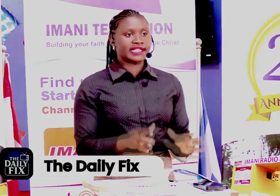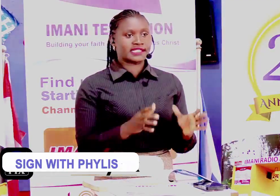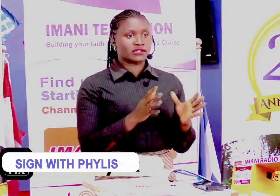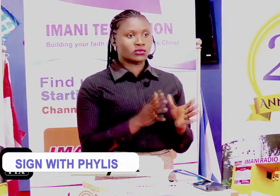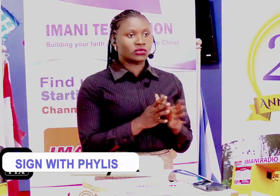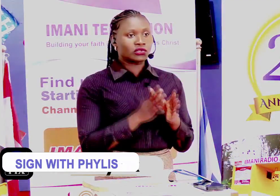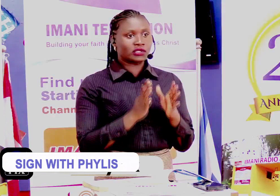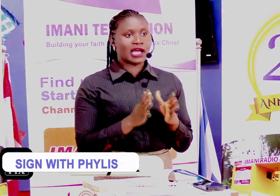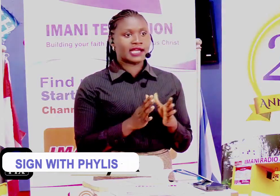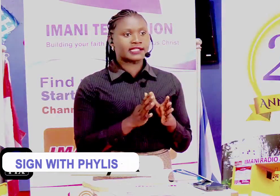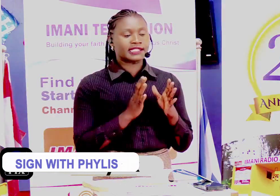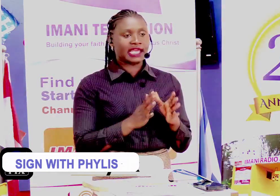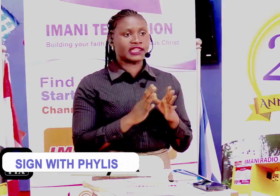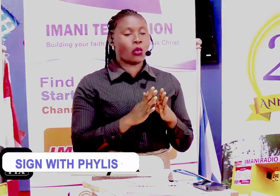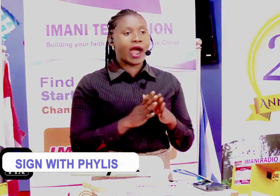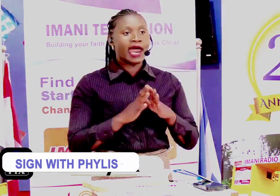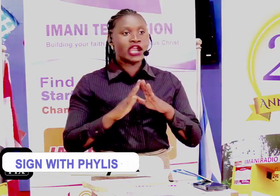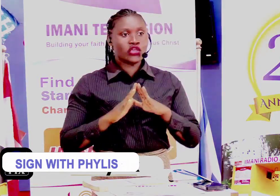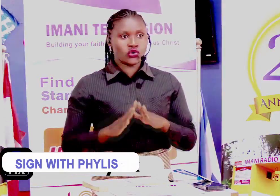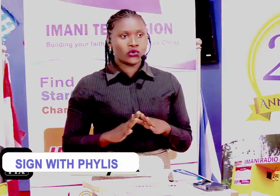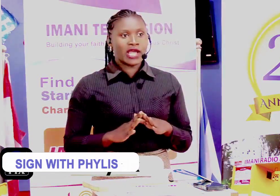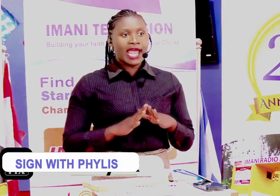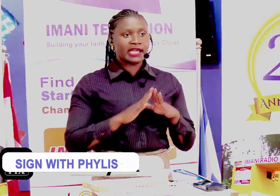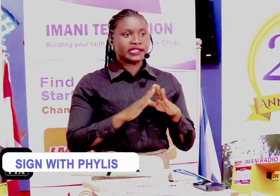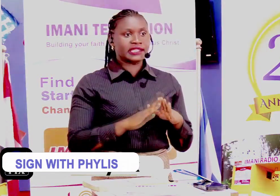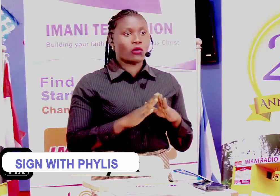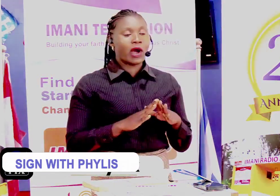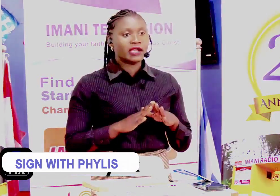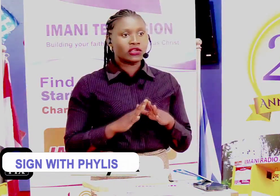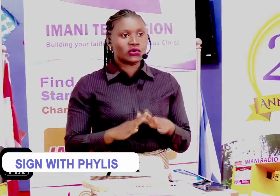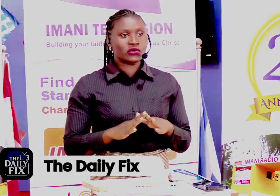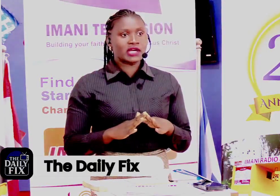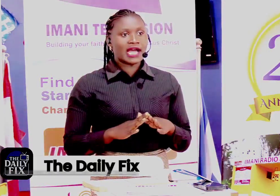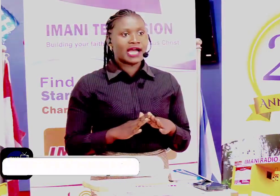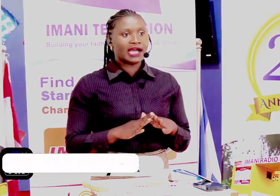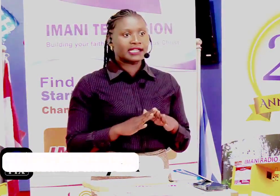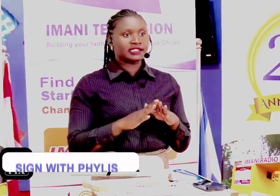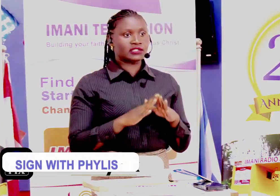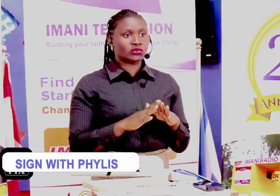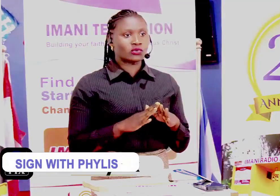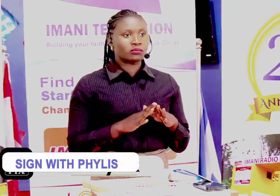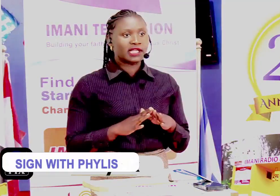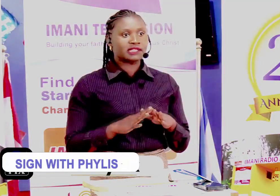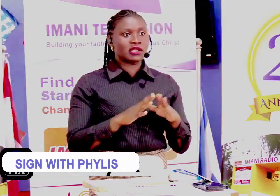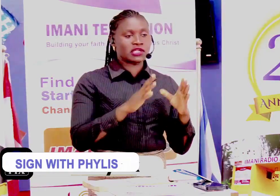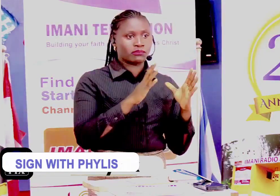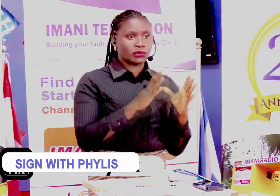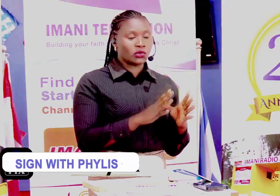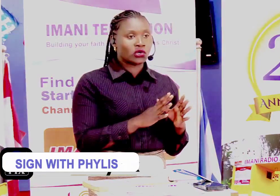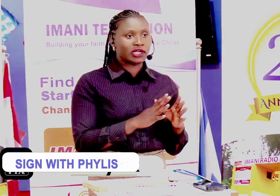to sign the word you, and the word you has two places, maybe in plural and